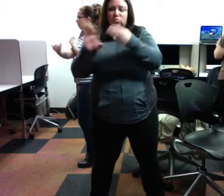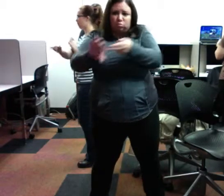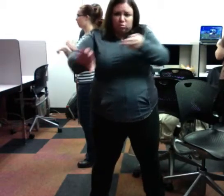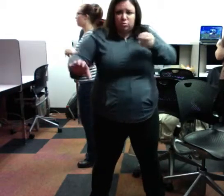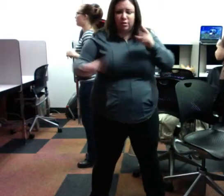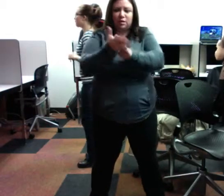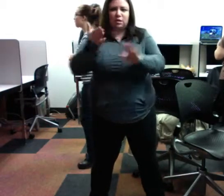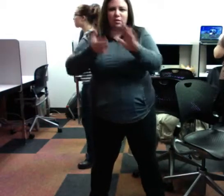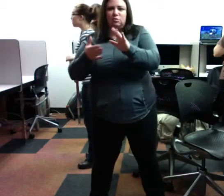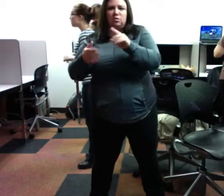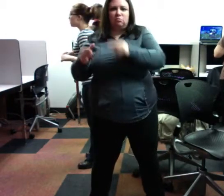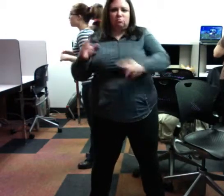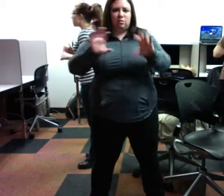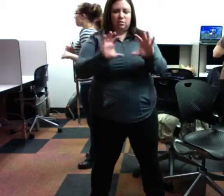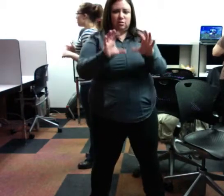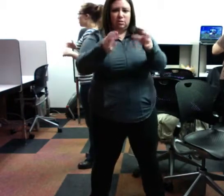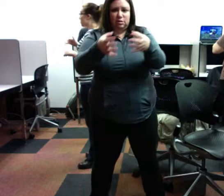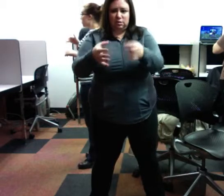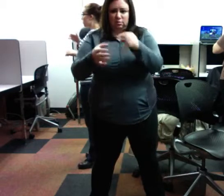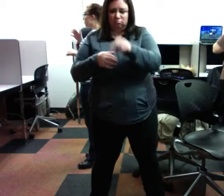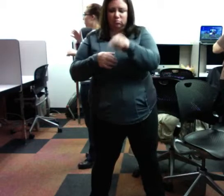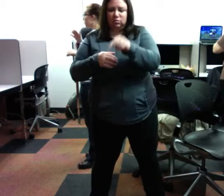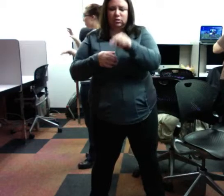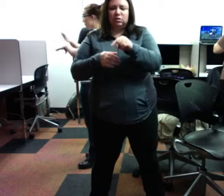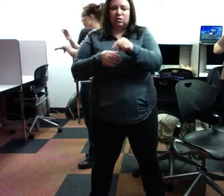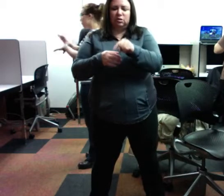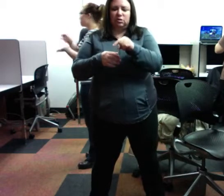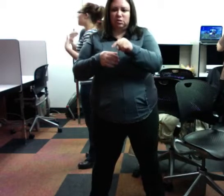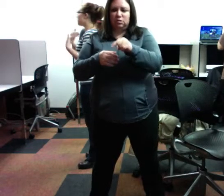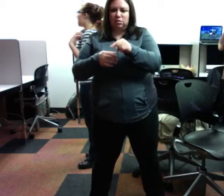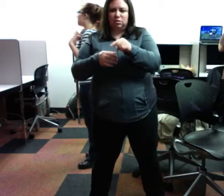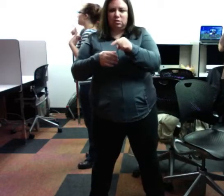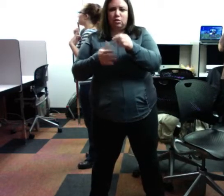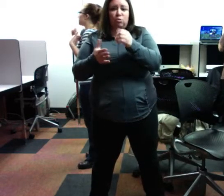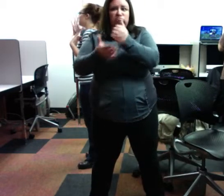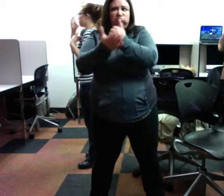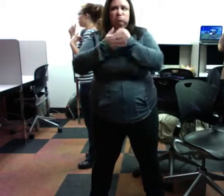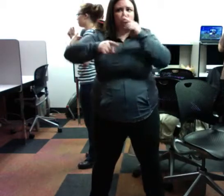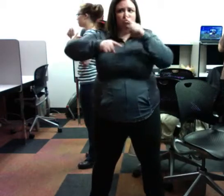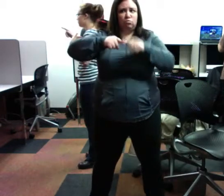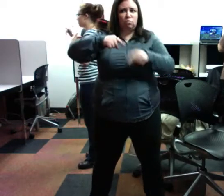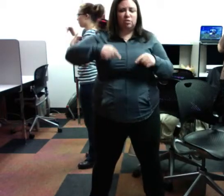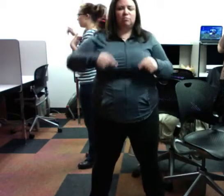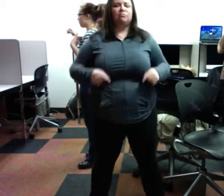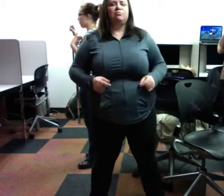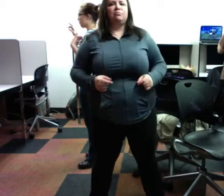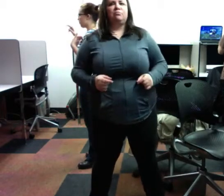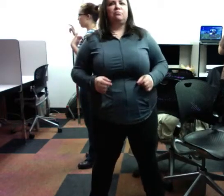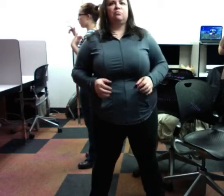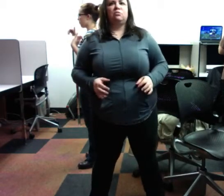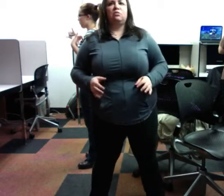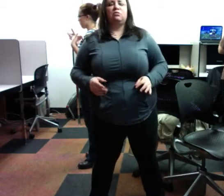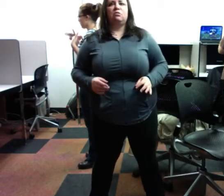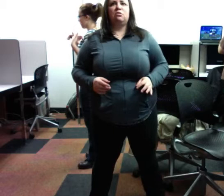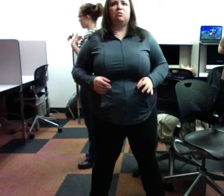do. Of course, it was impossible to connect the dots looking forward when I was in college, but it was very, very clear looking